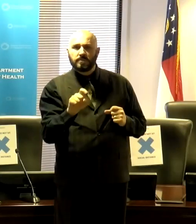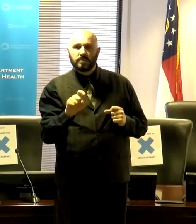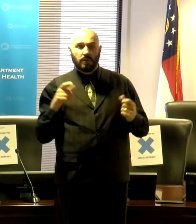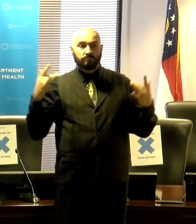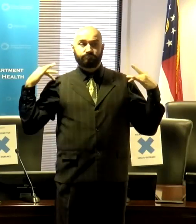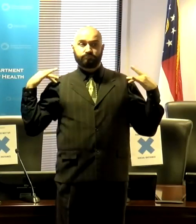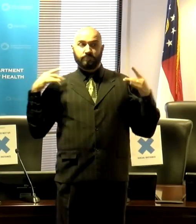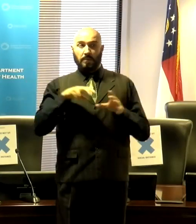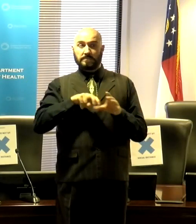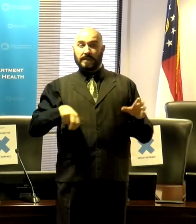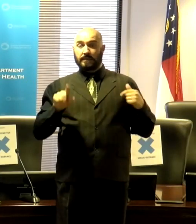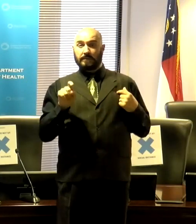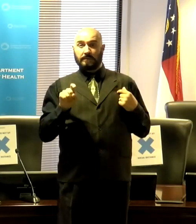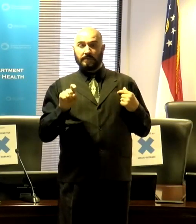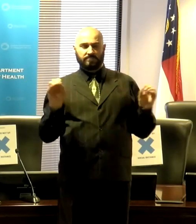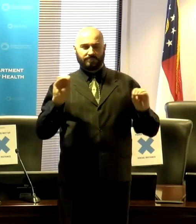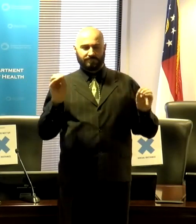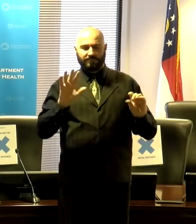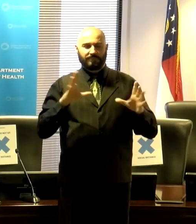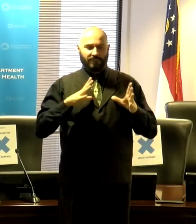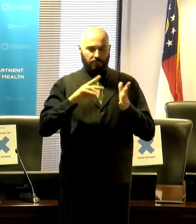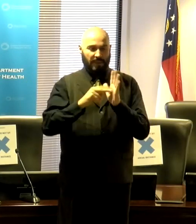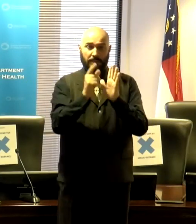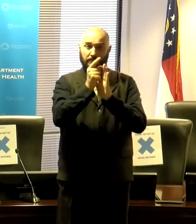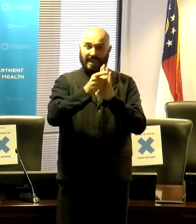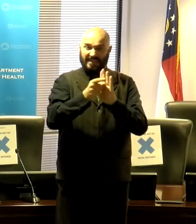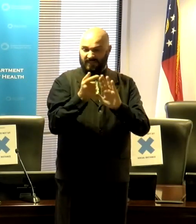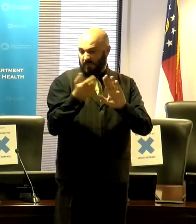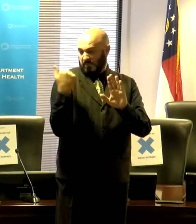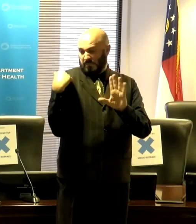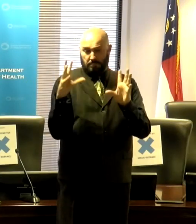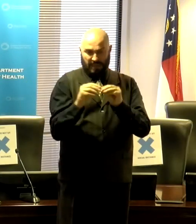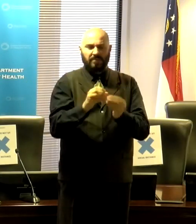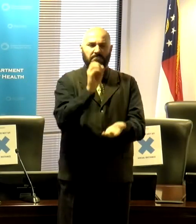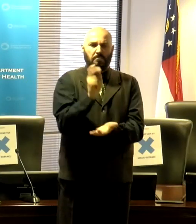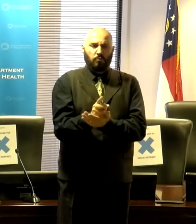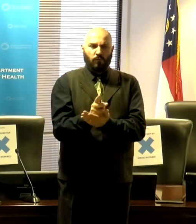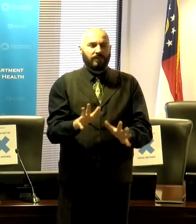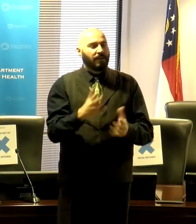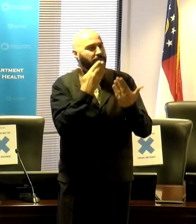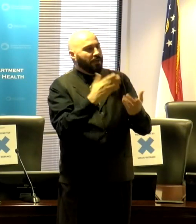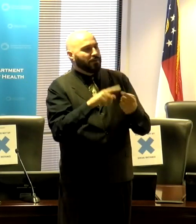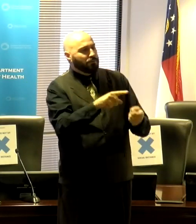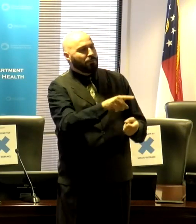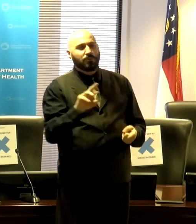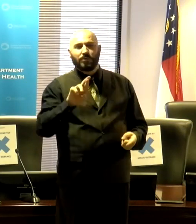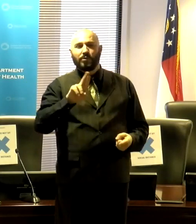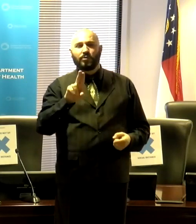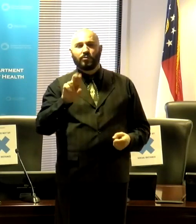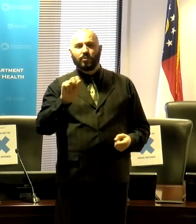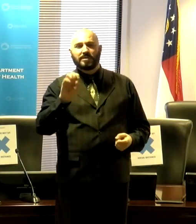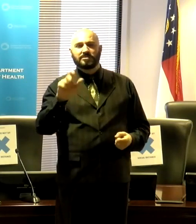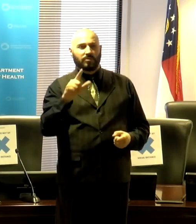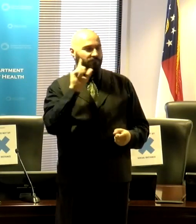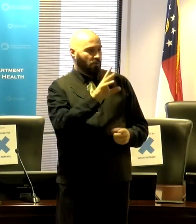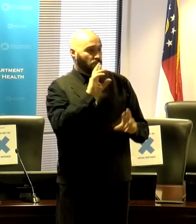Abstaining? Hearing none, the minutes are approved. And thank you, Russell, for that report. My